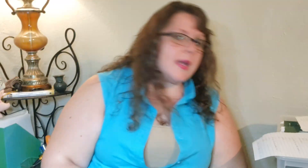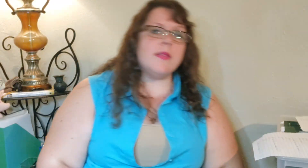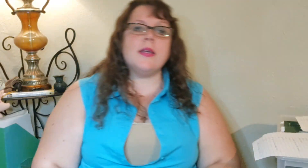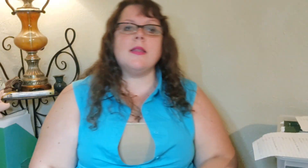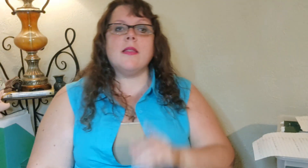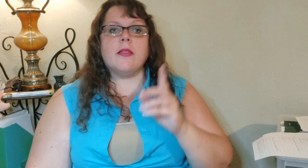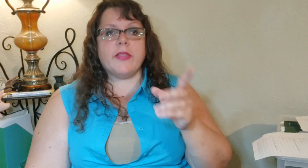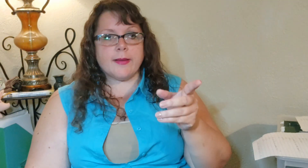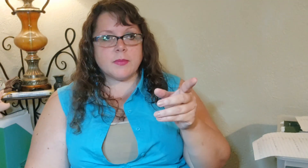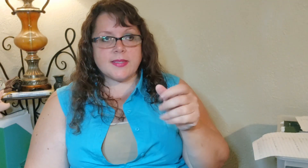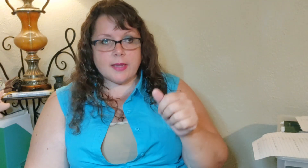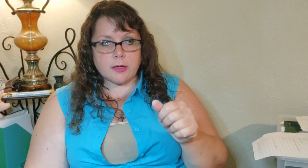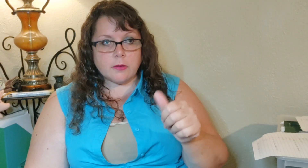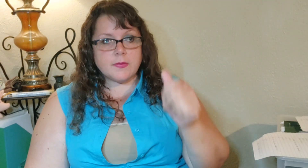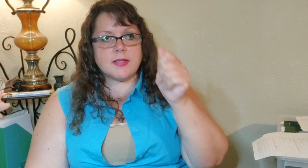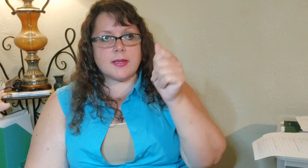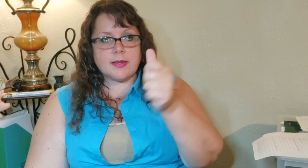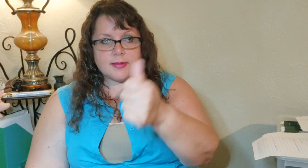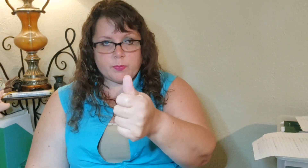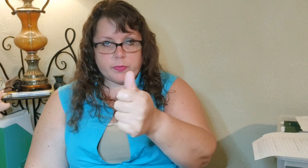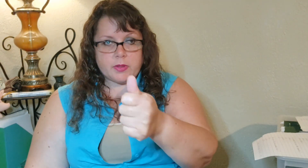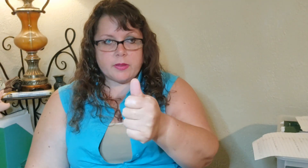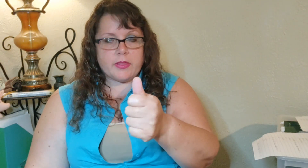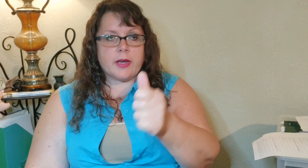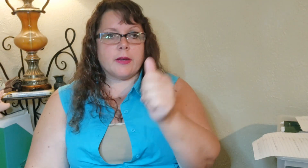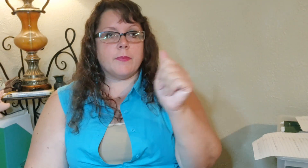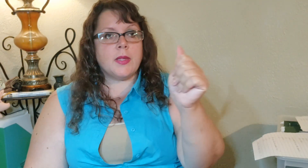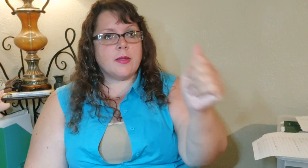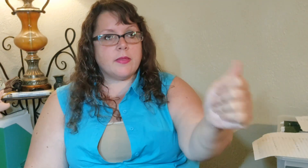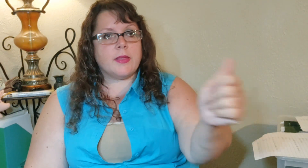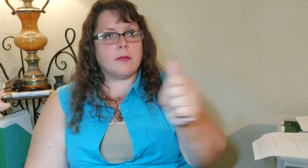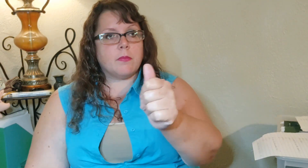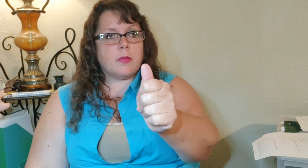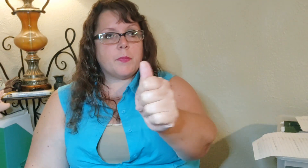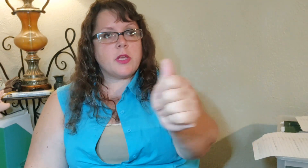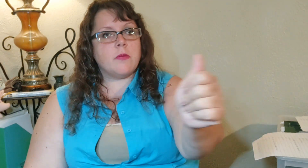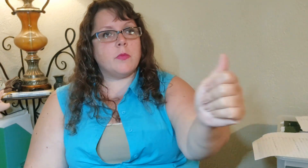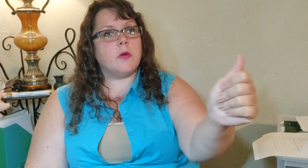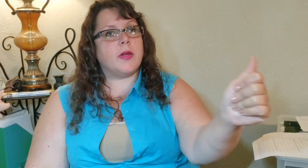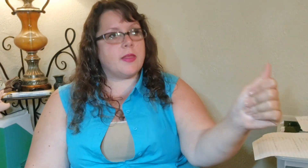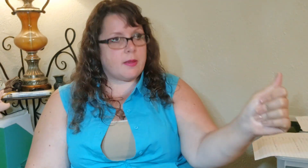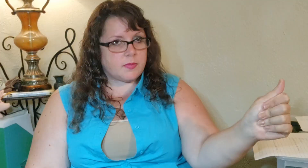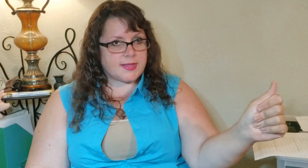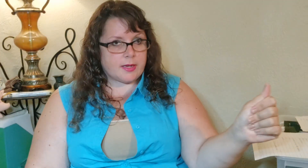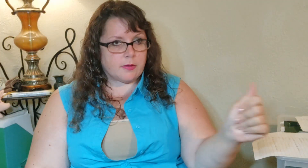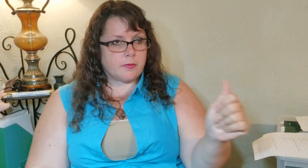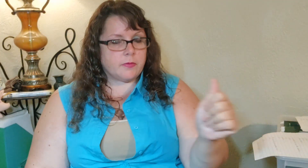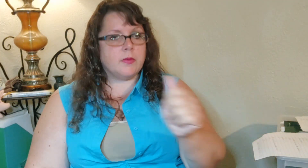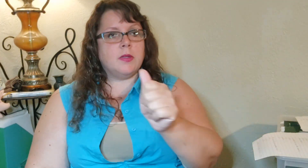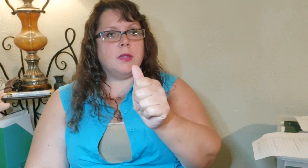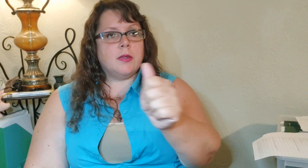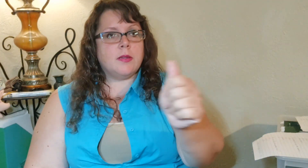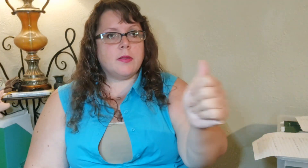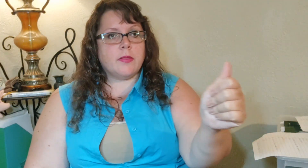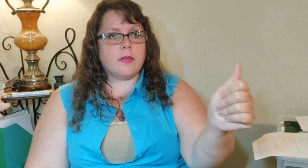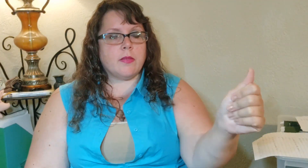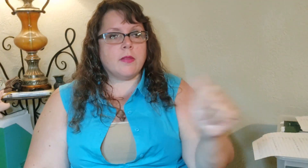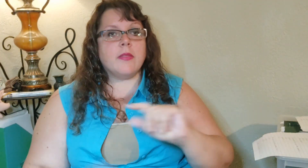And then themselves is the thumb, them, but you move it, themselves.